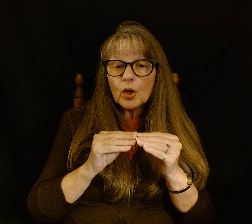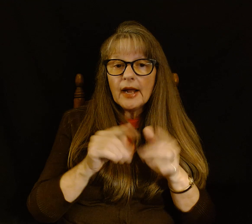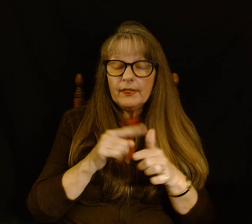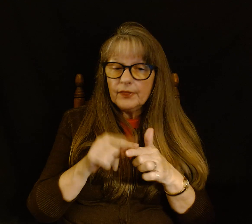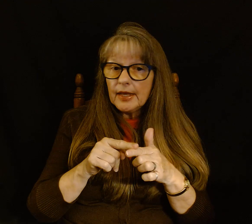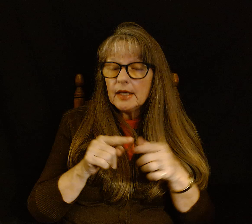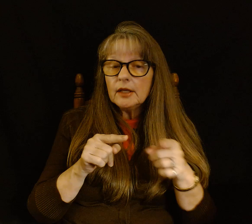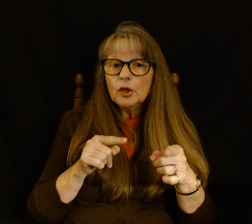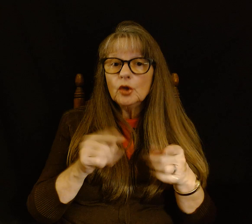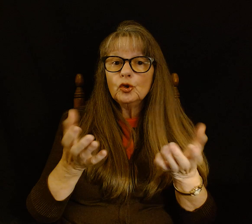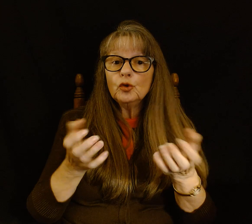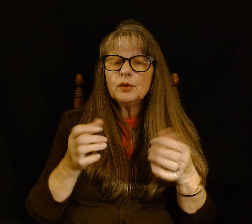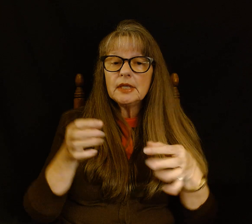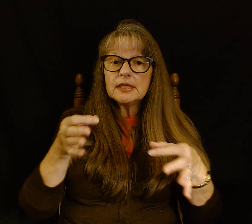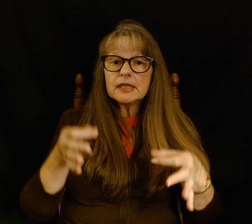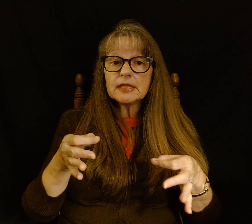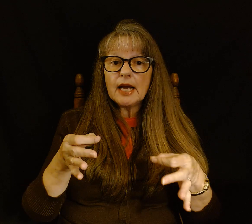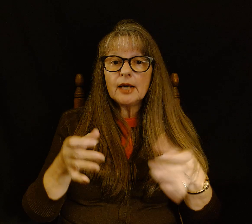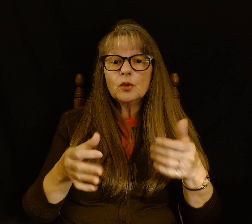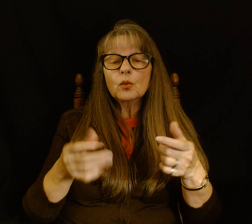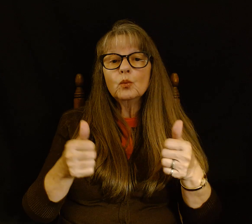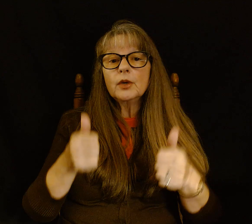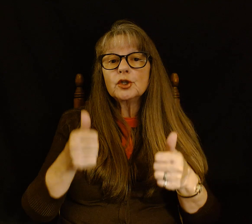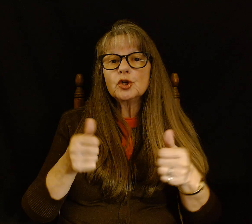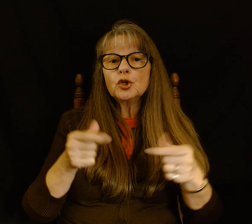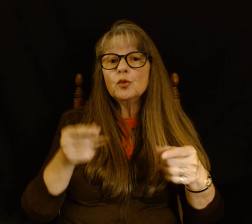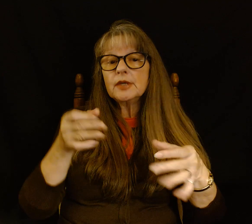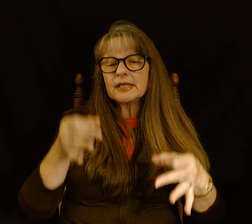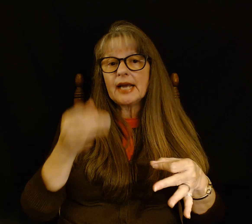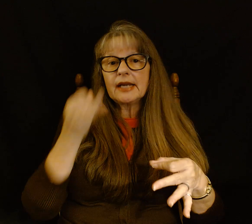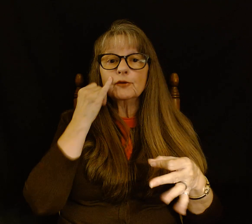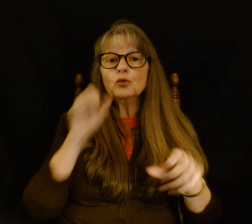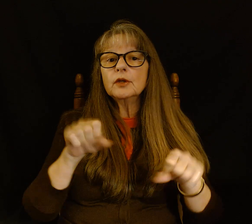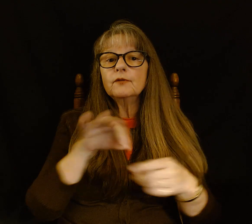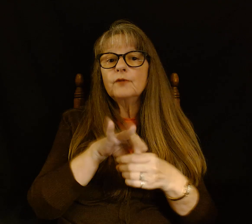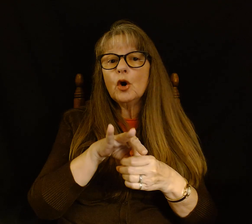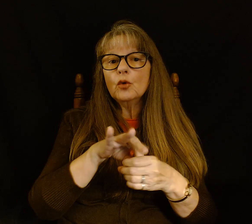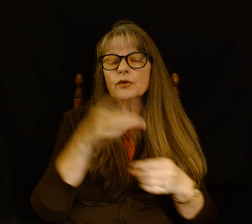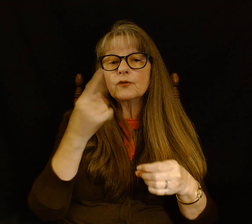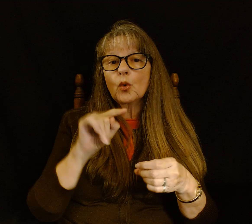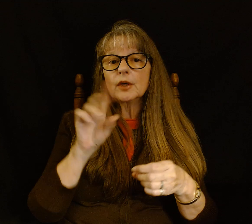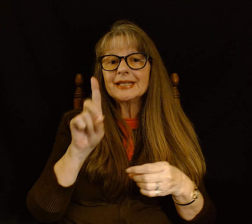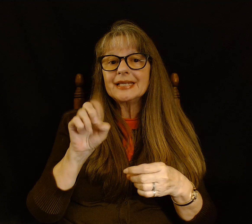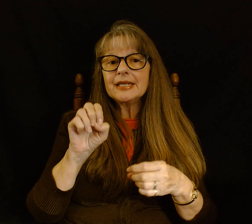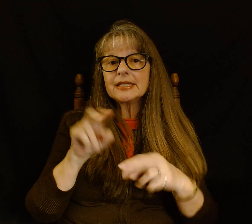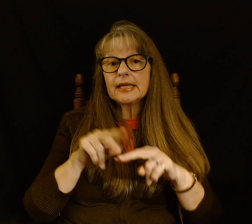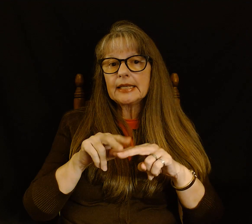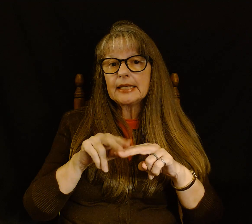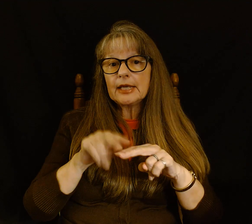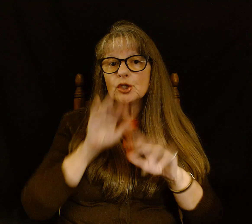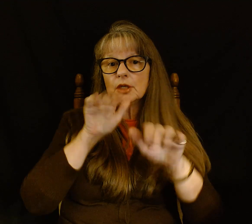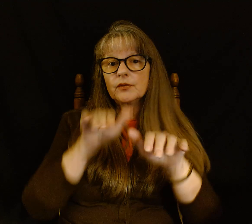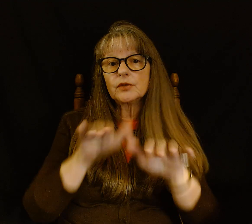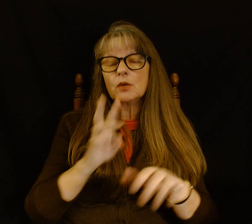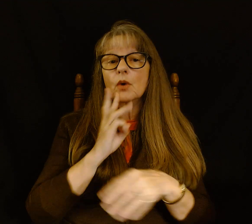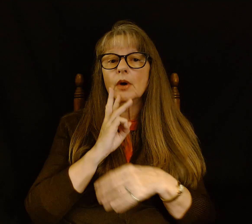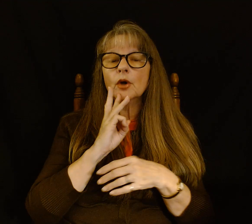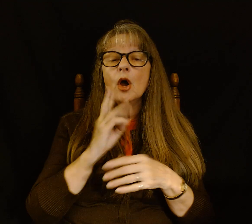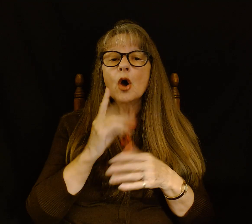And then you need to decide which you would decide. If you could vote for desalination of seawater,